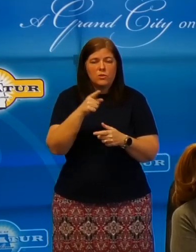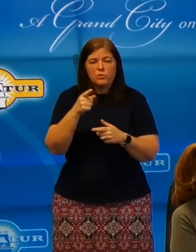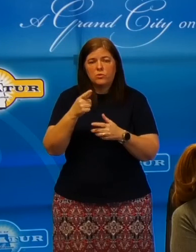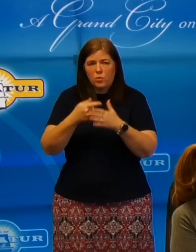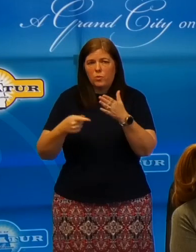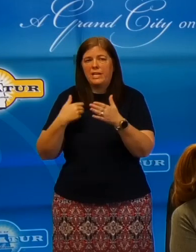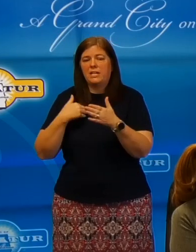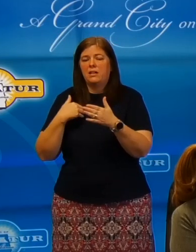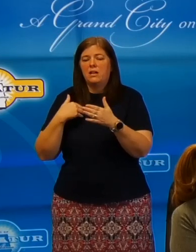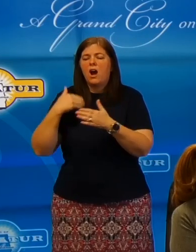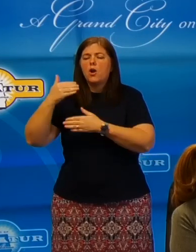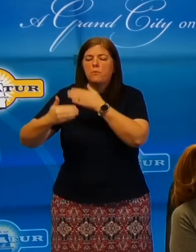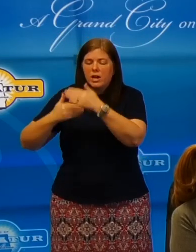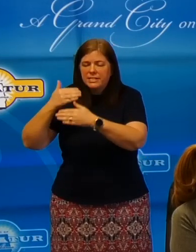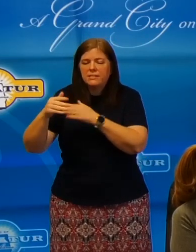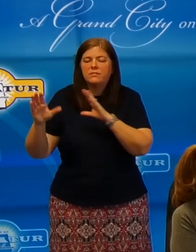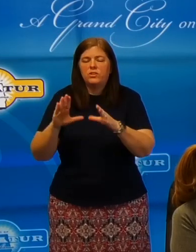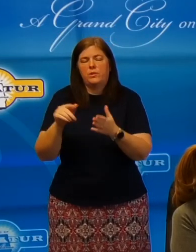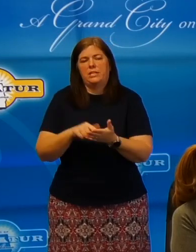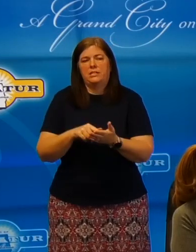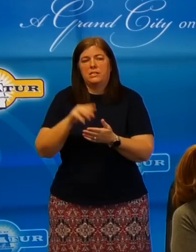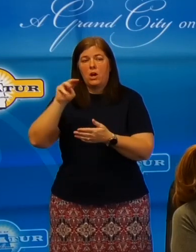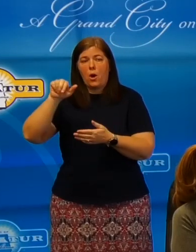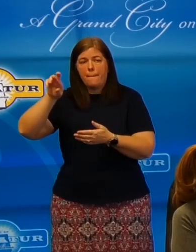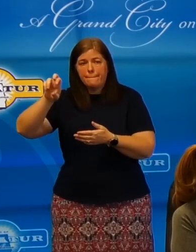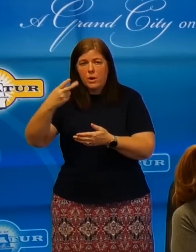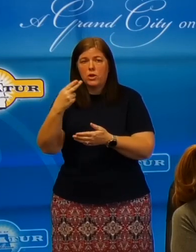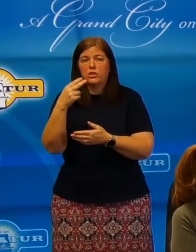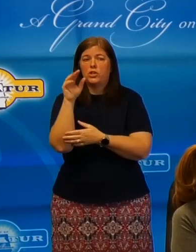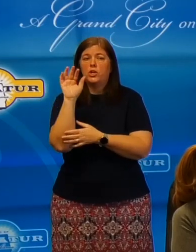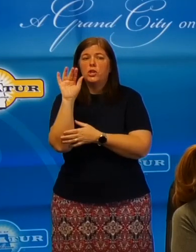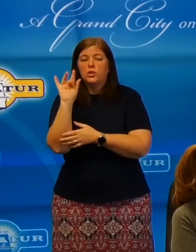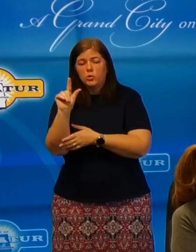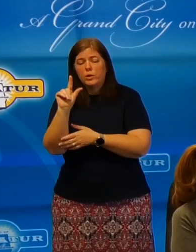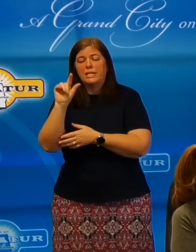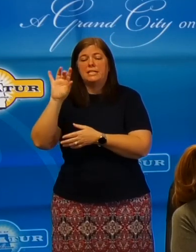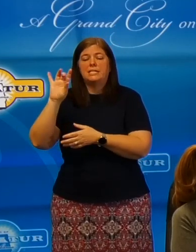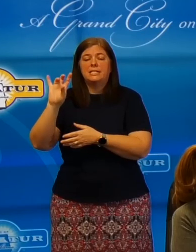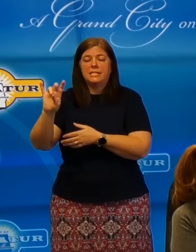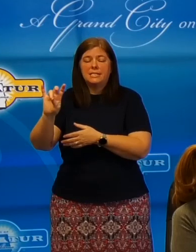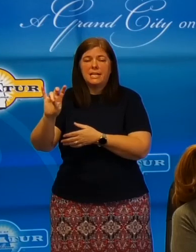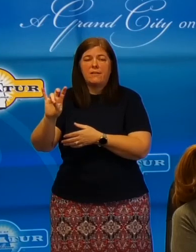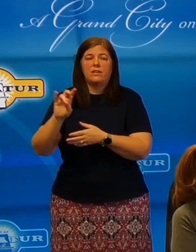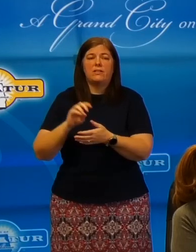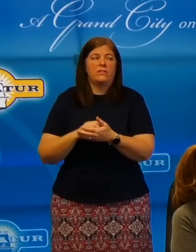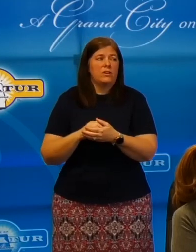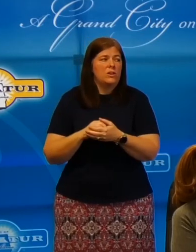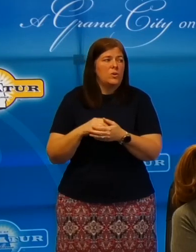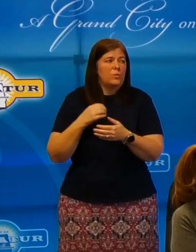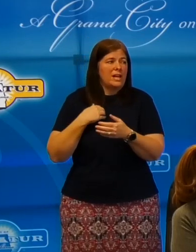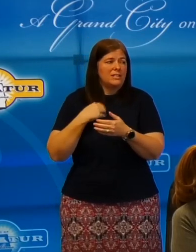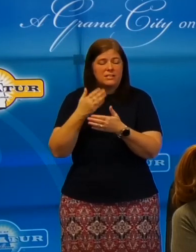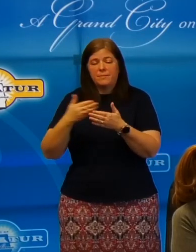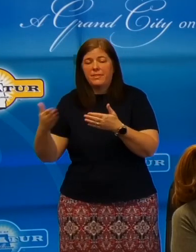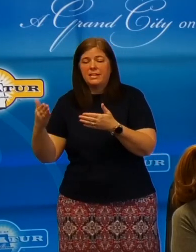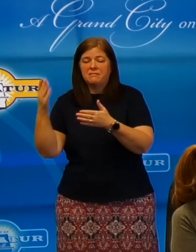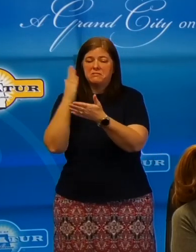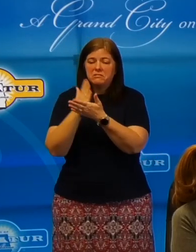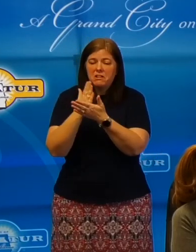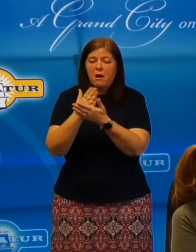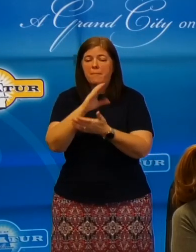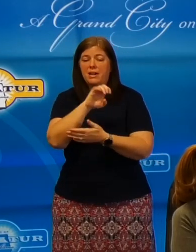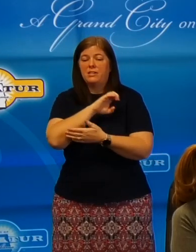through. And March 27th, our A&E district was suspended by Chief Allen. We've had some questions on social media that